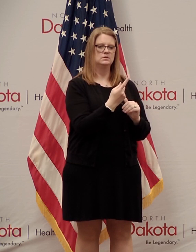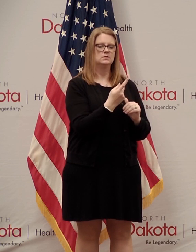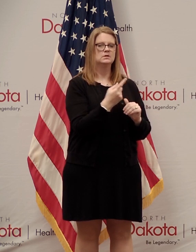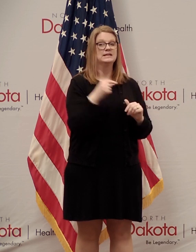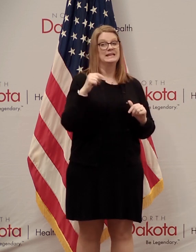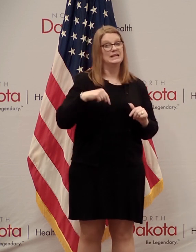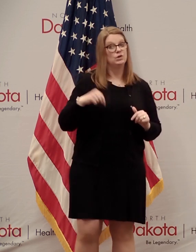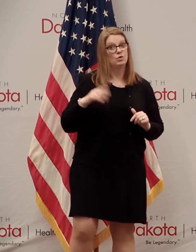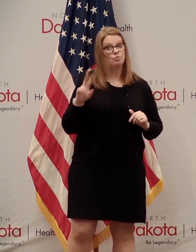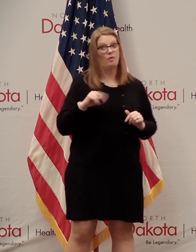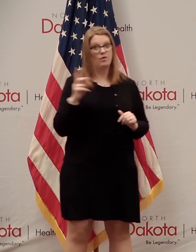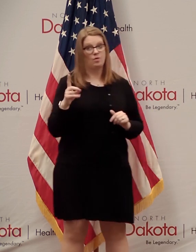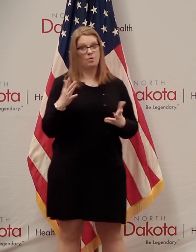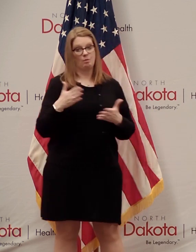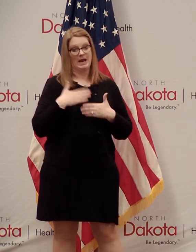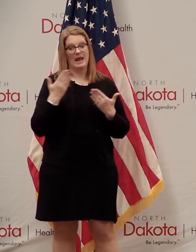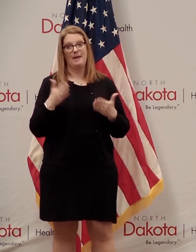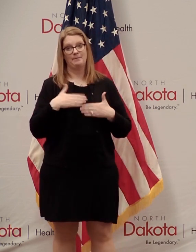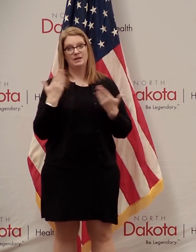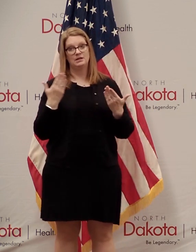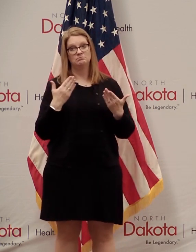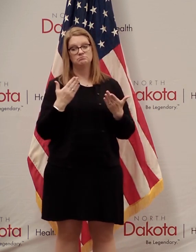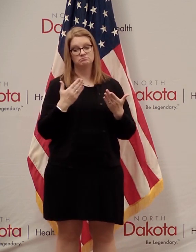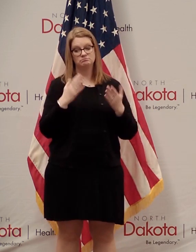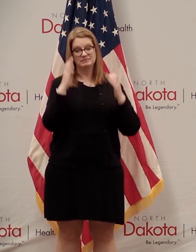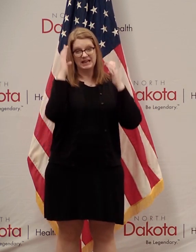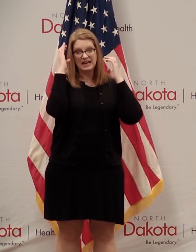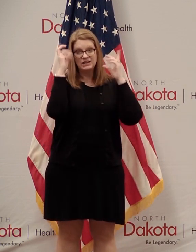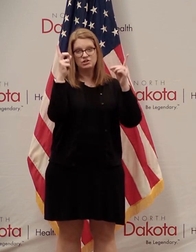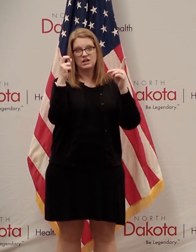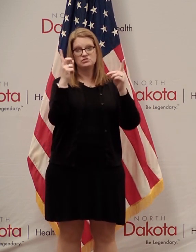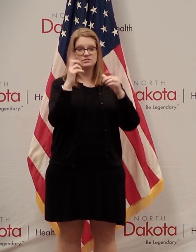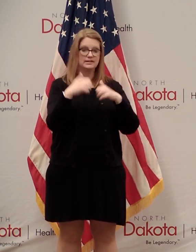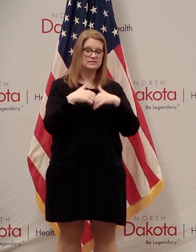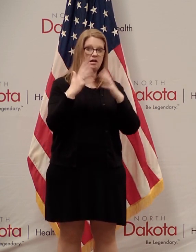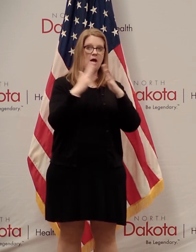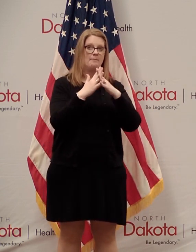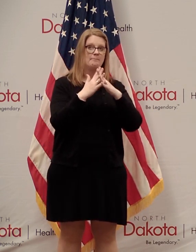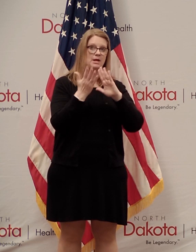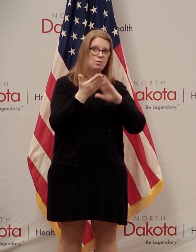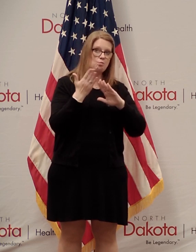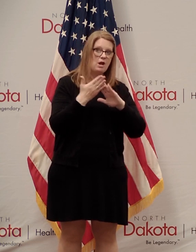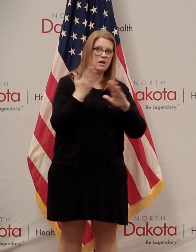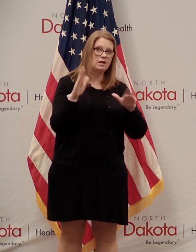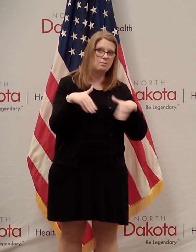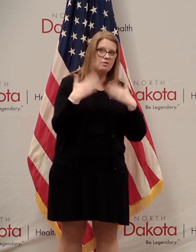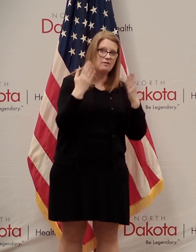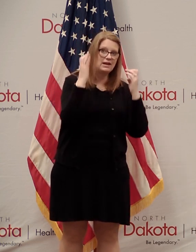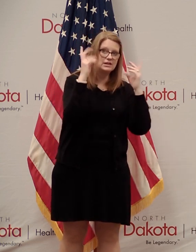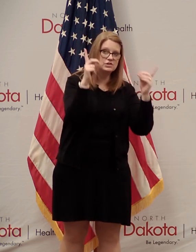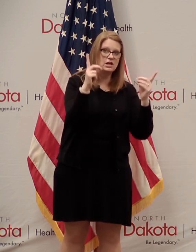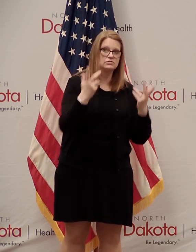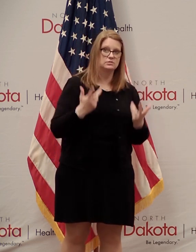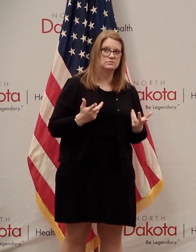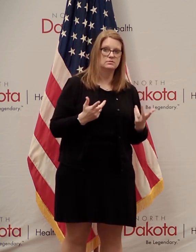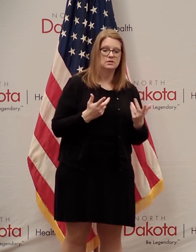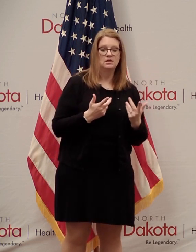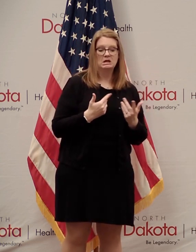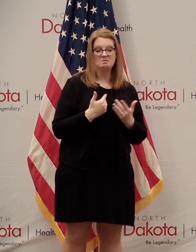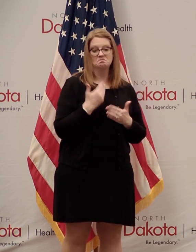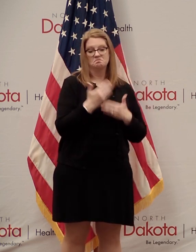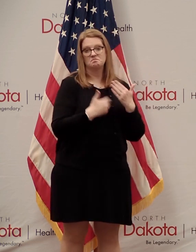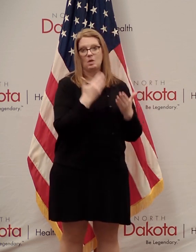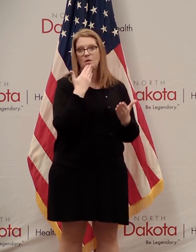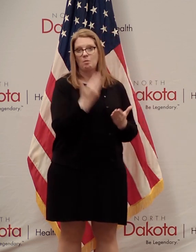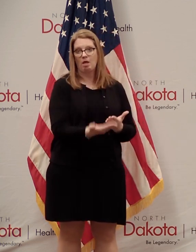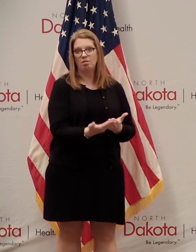of course, here in North Dakota that all of our education institutions are running and delivering education, and that's going well.